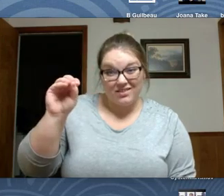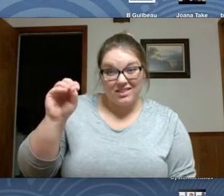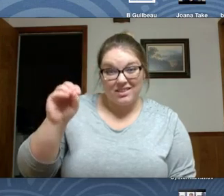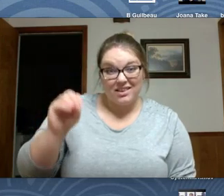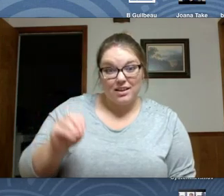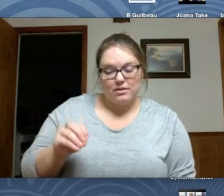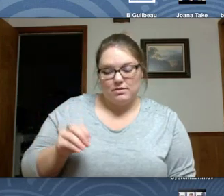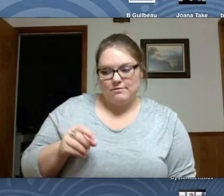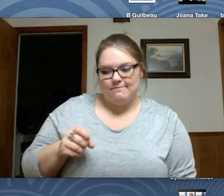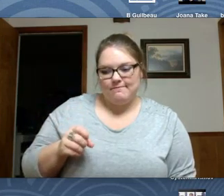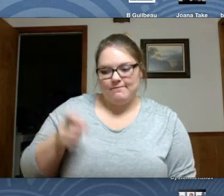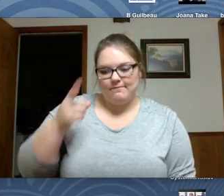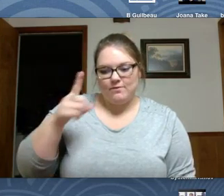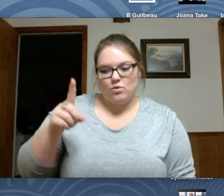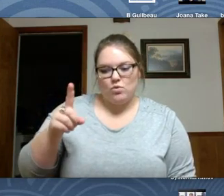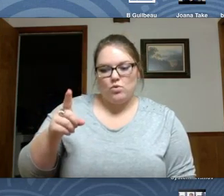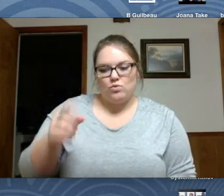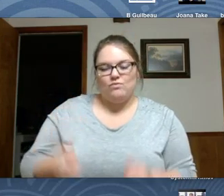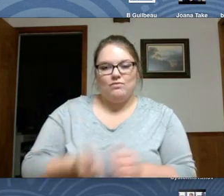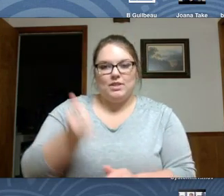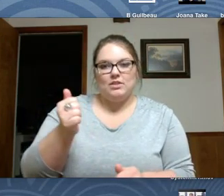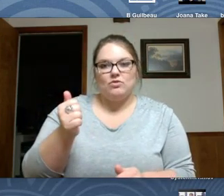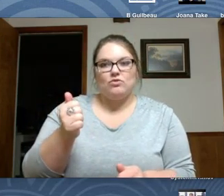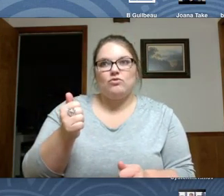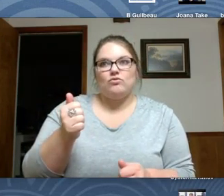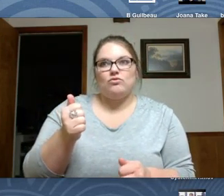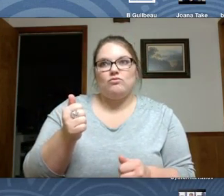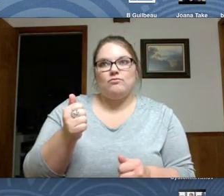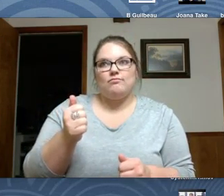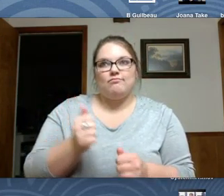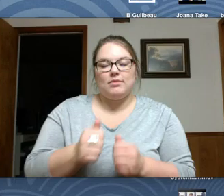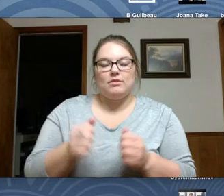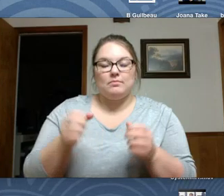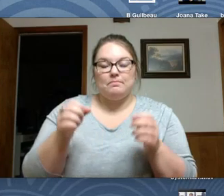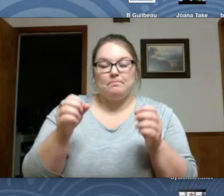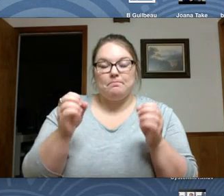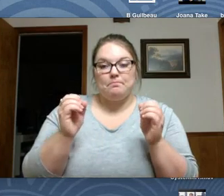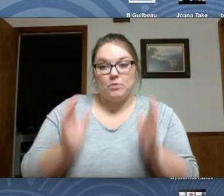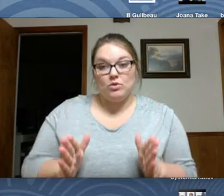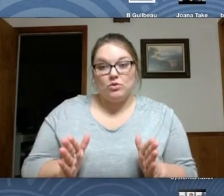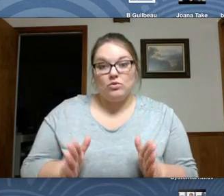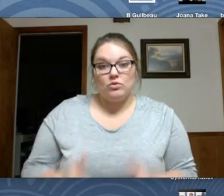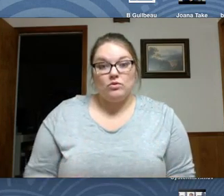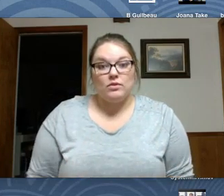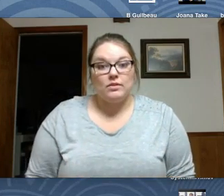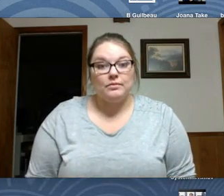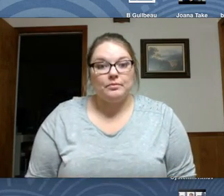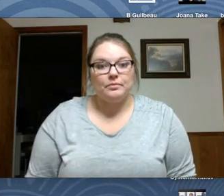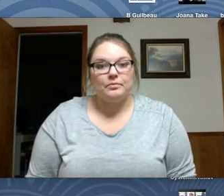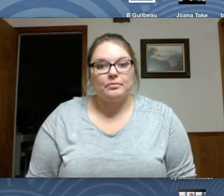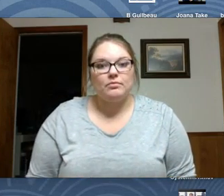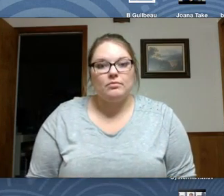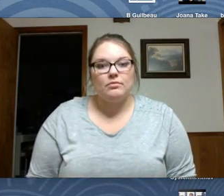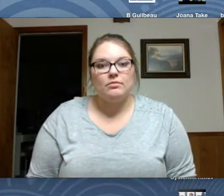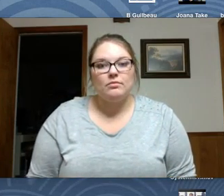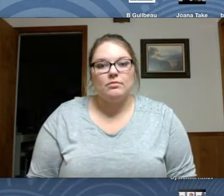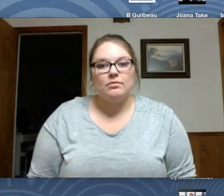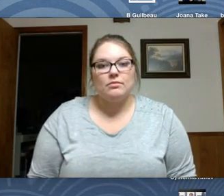the malaria testing device was published in the journal Proceedings of the National Academy